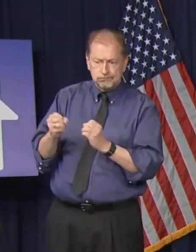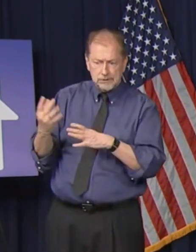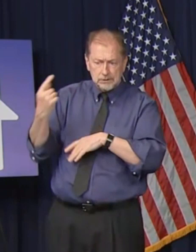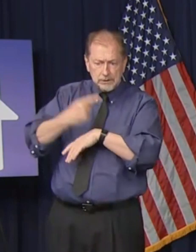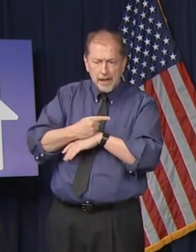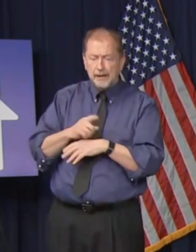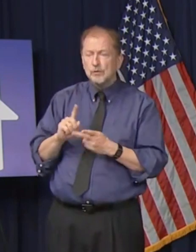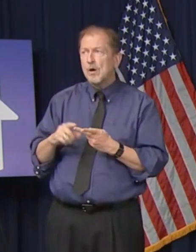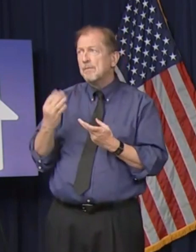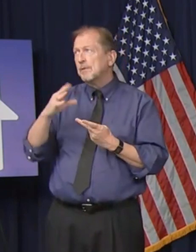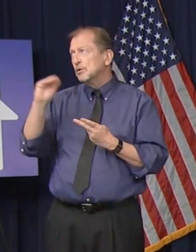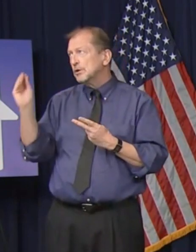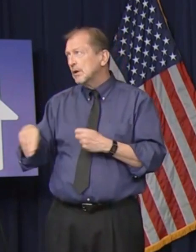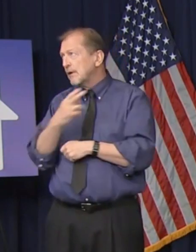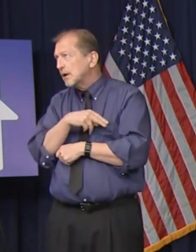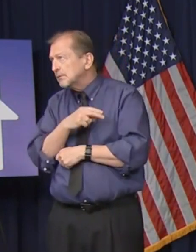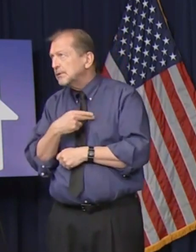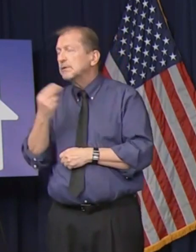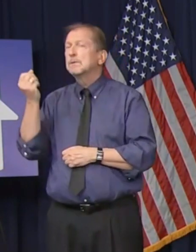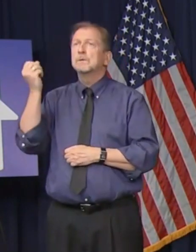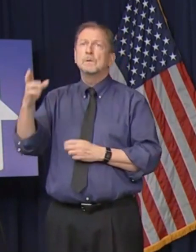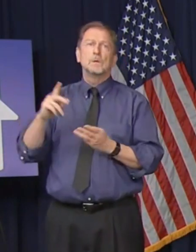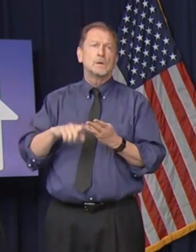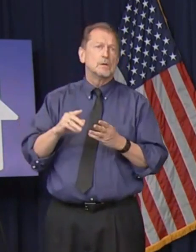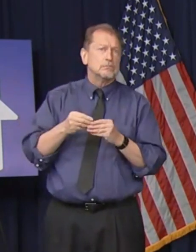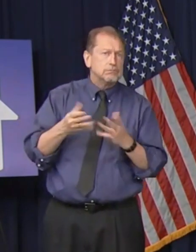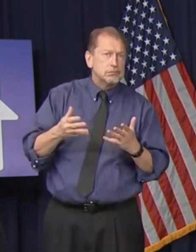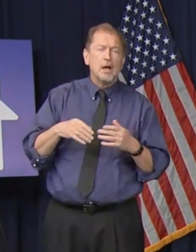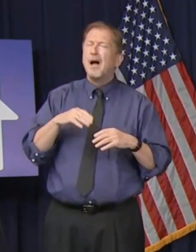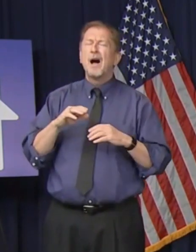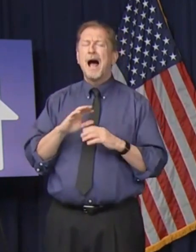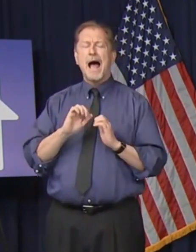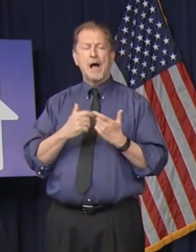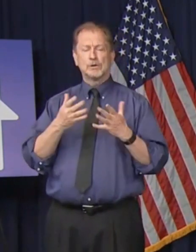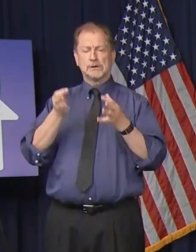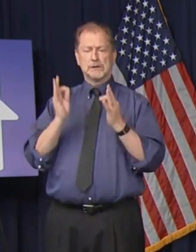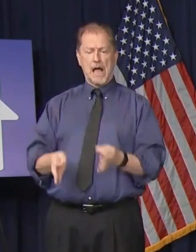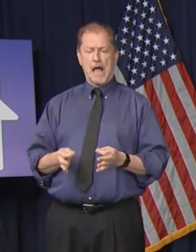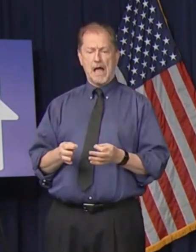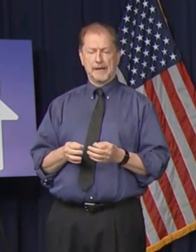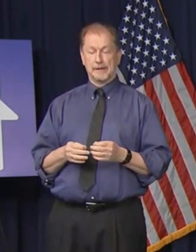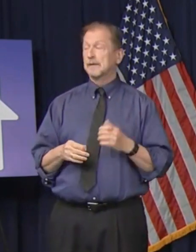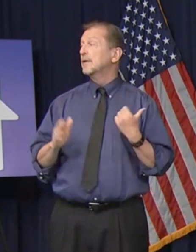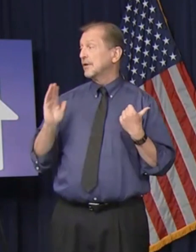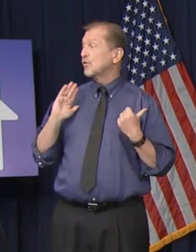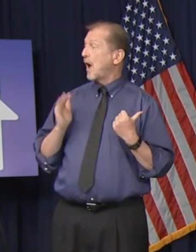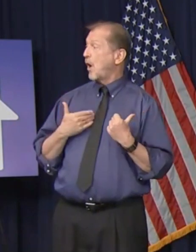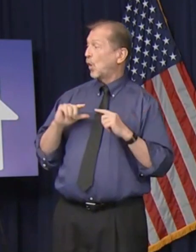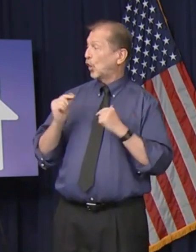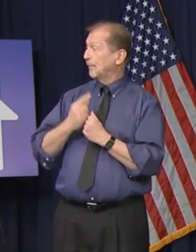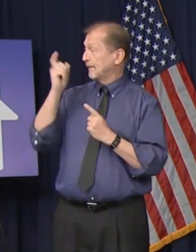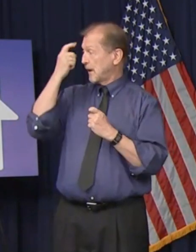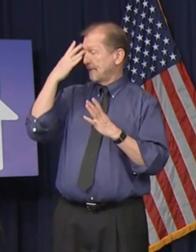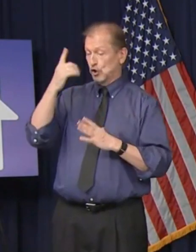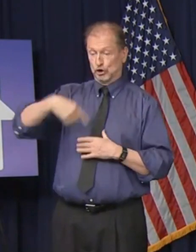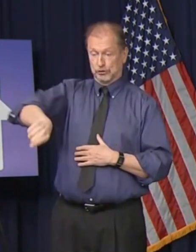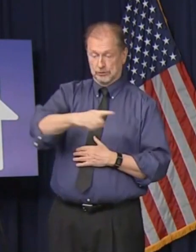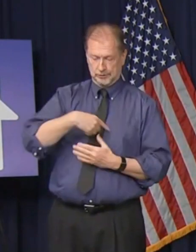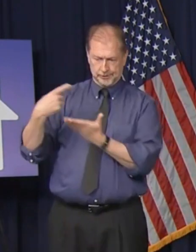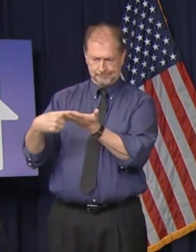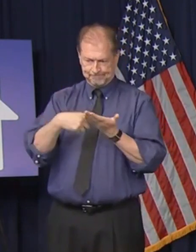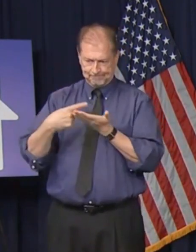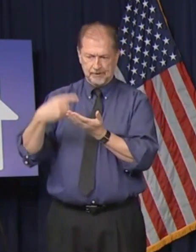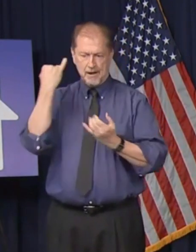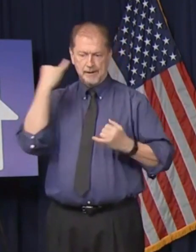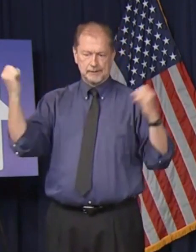Is that going to be regionalized? We certainly talk about that as a group. We have shared our best ideas,